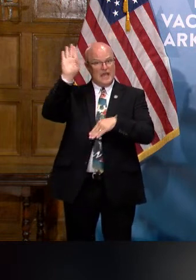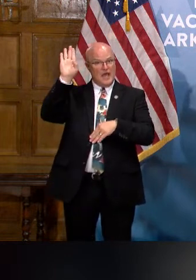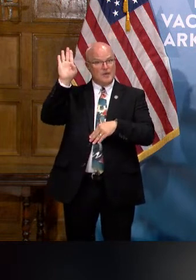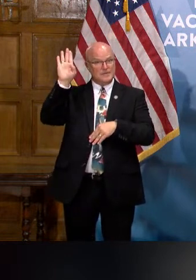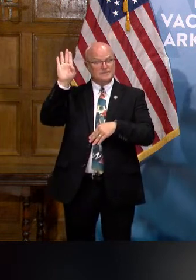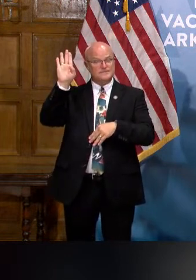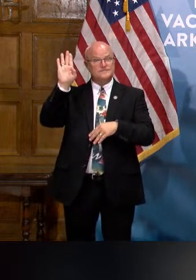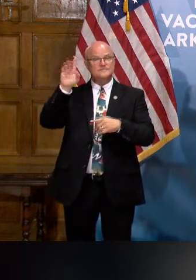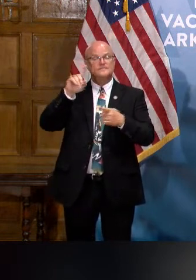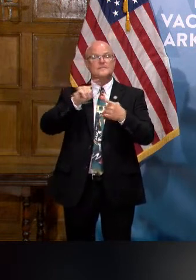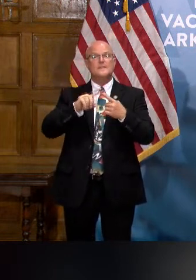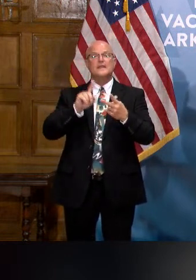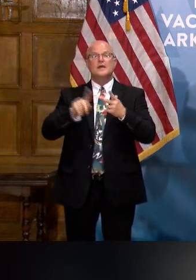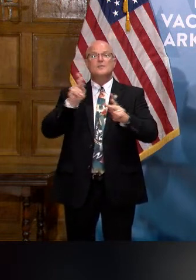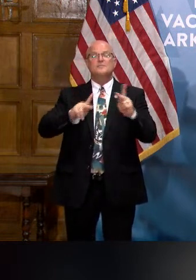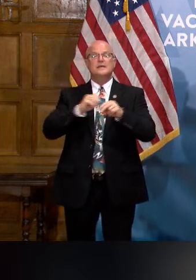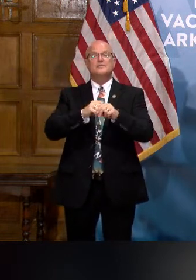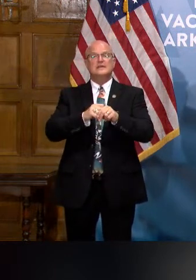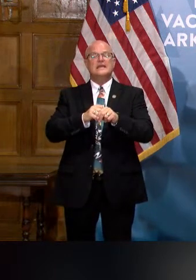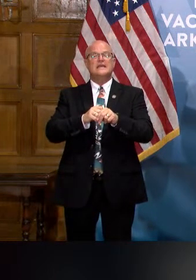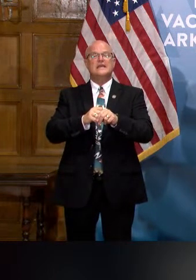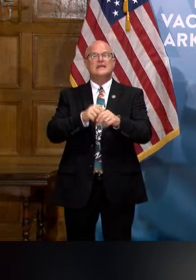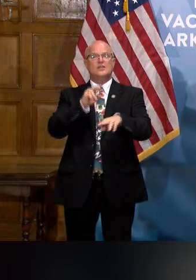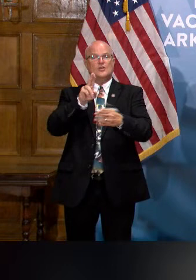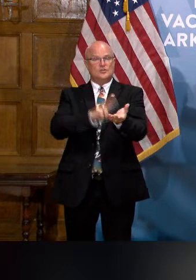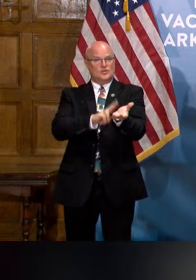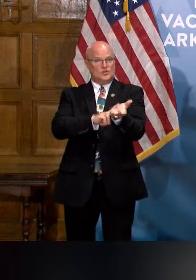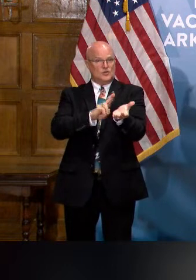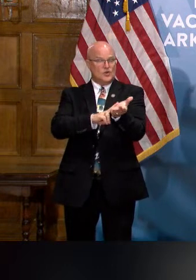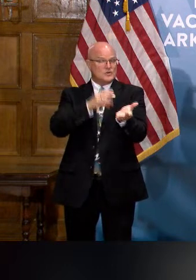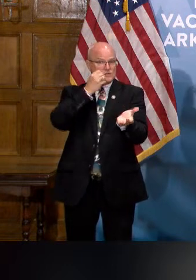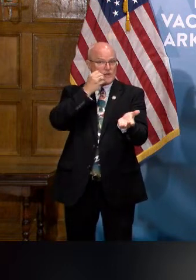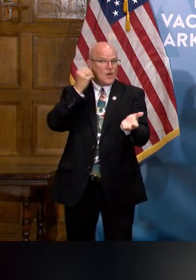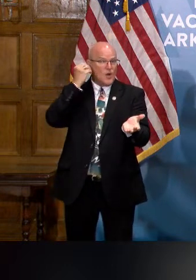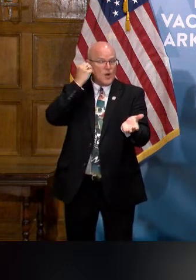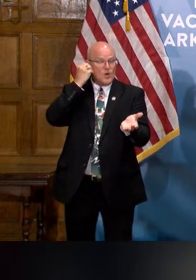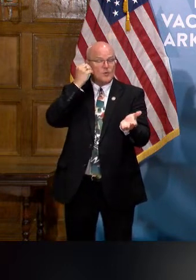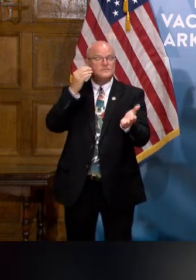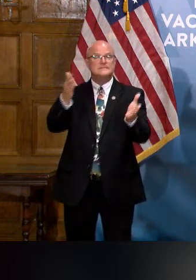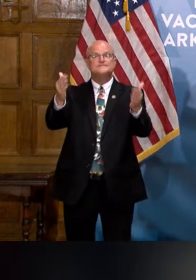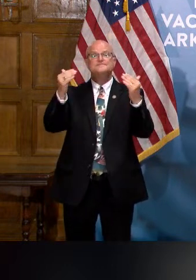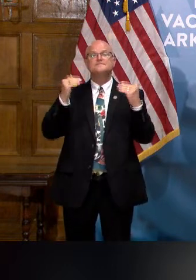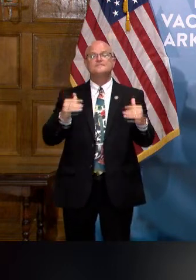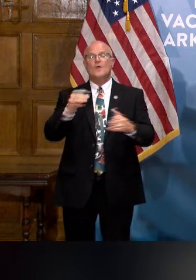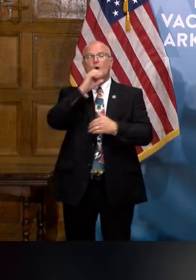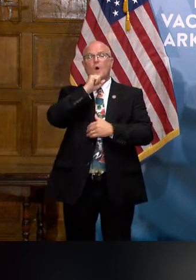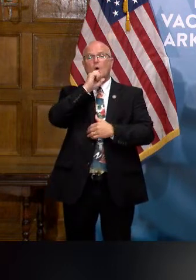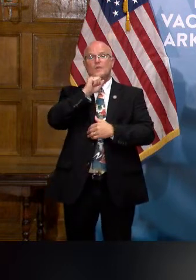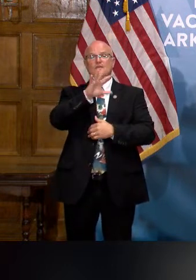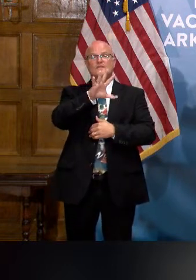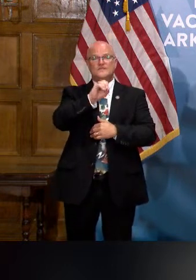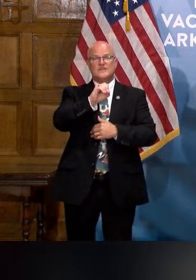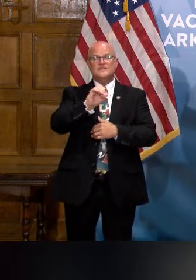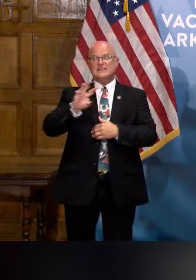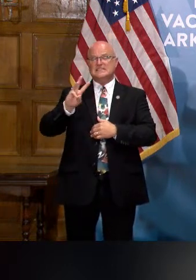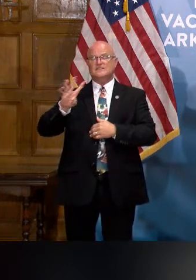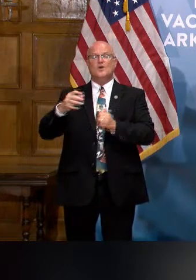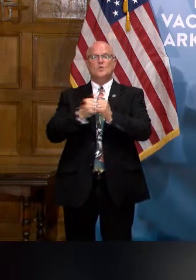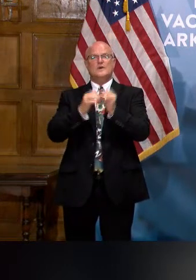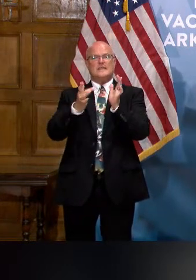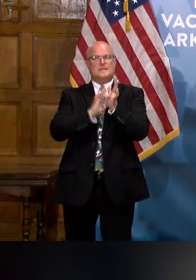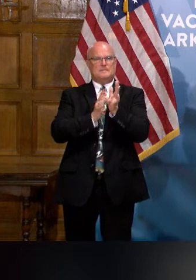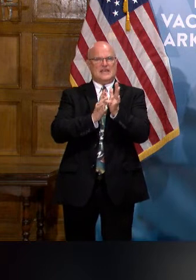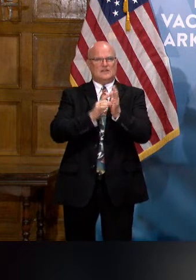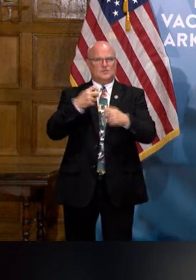older, and those that are in long-term care settings, and those 50 to 64 with underlying